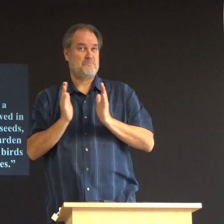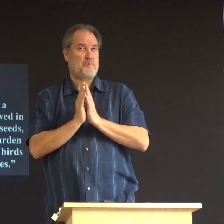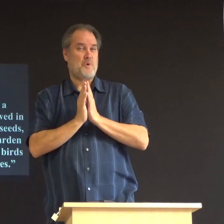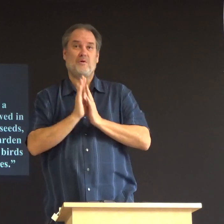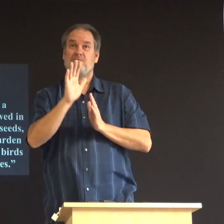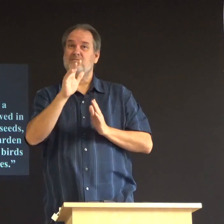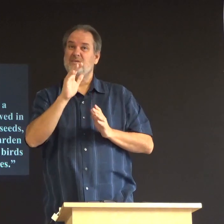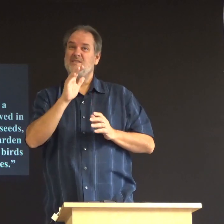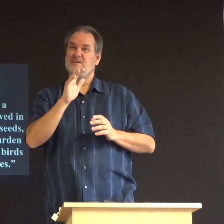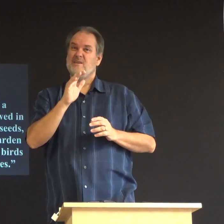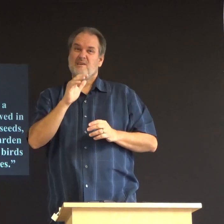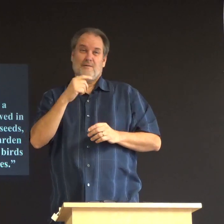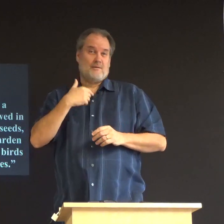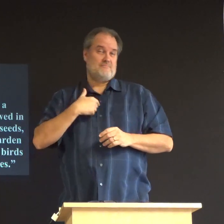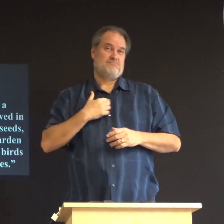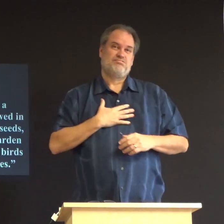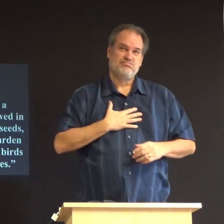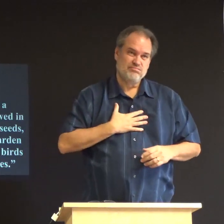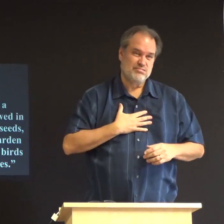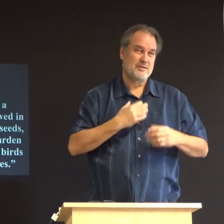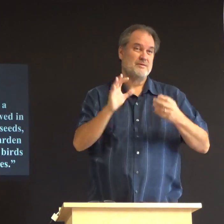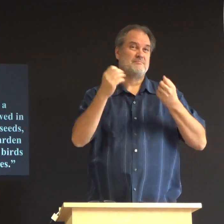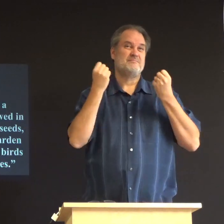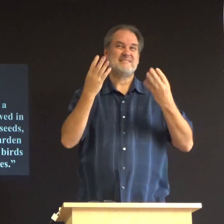I know that death many times they feel kind of small.